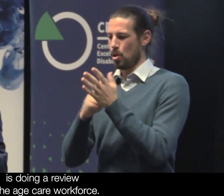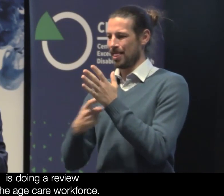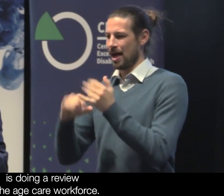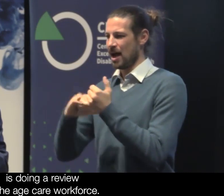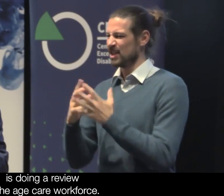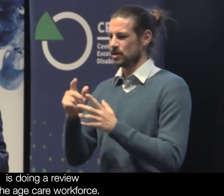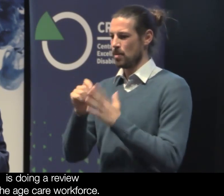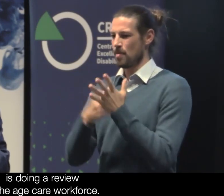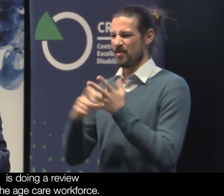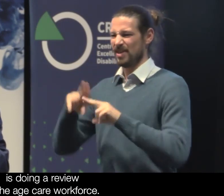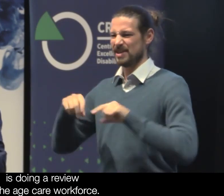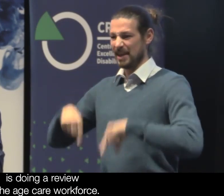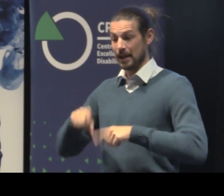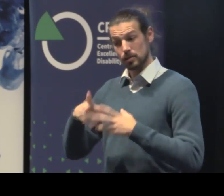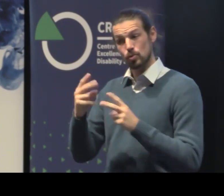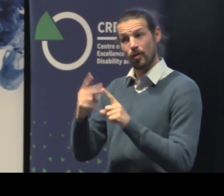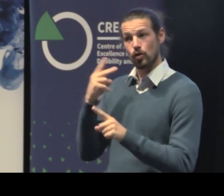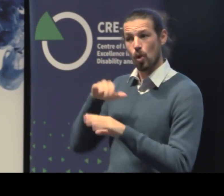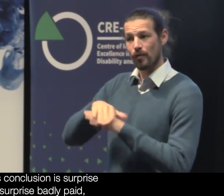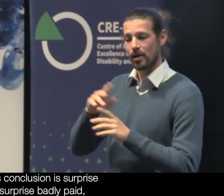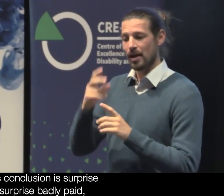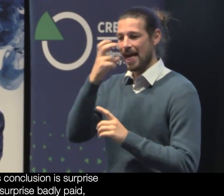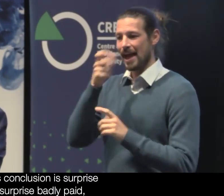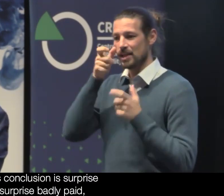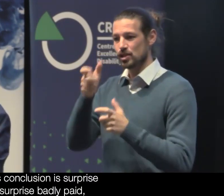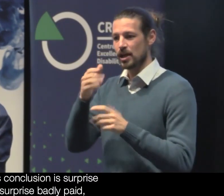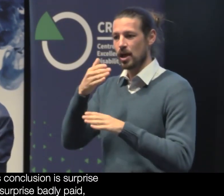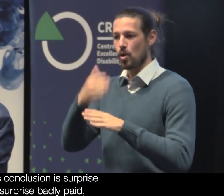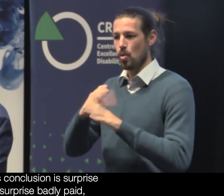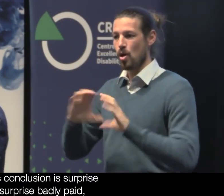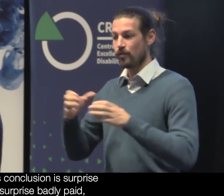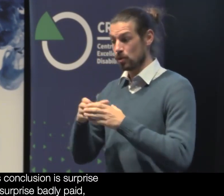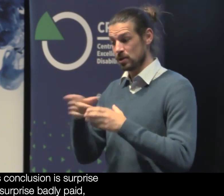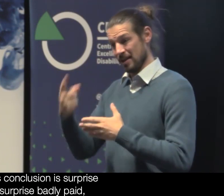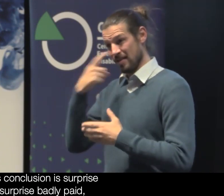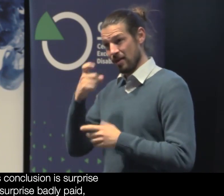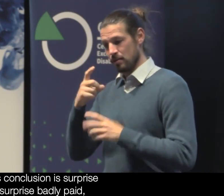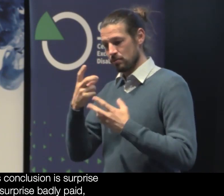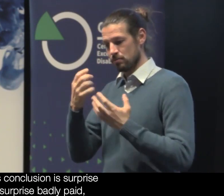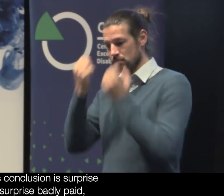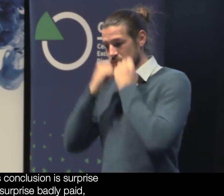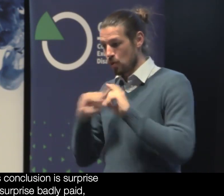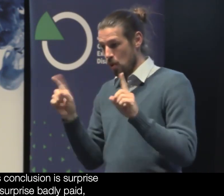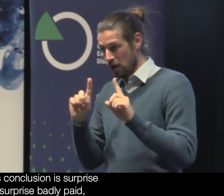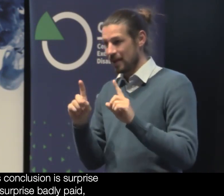aged care workforce. And his conclusion is that, surprise, surprise, terribly paid,